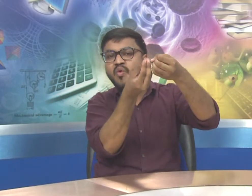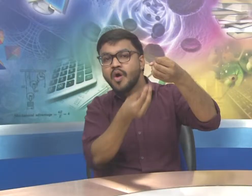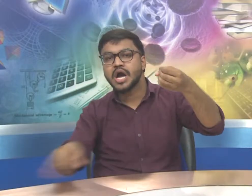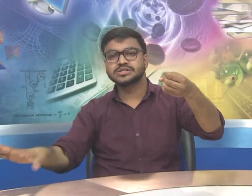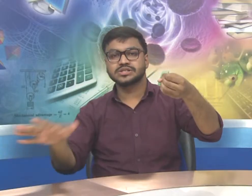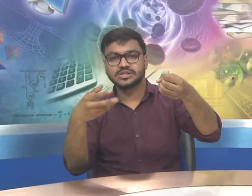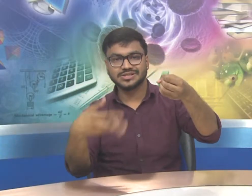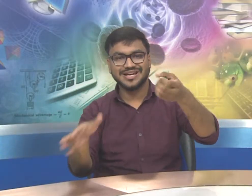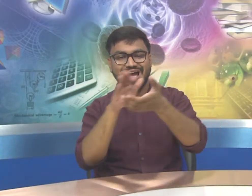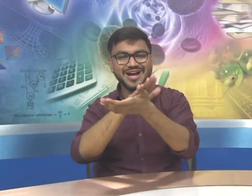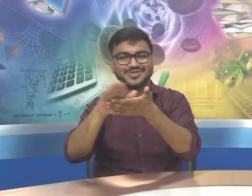unreacted.